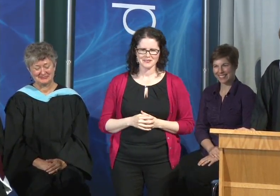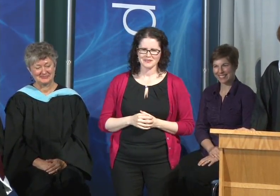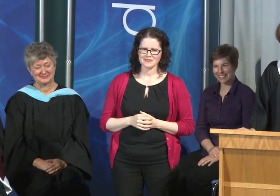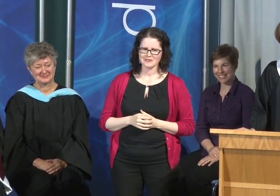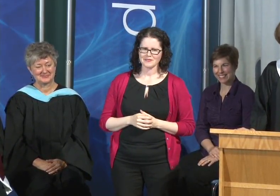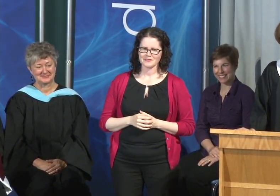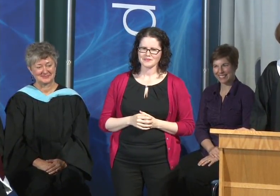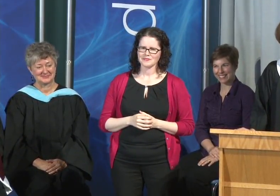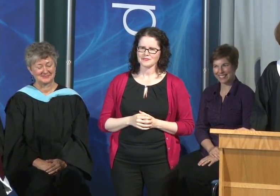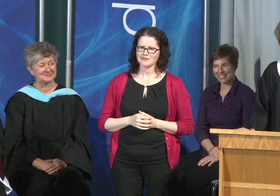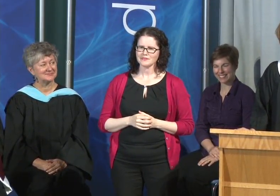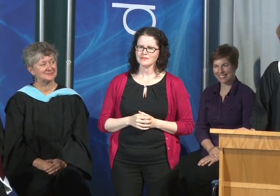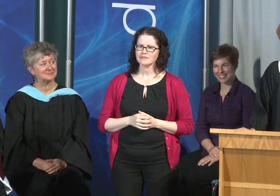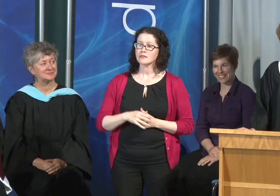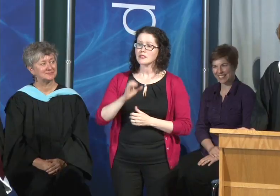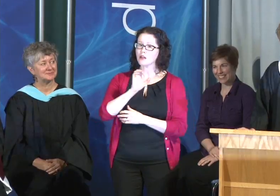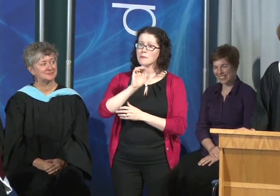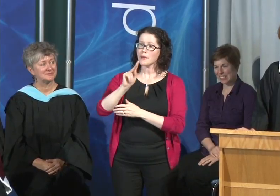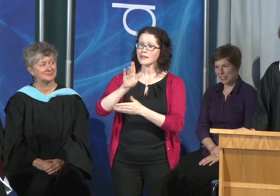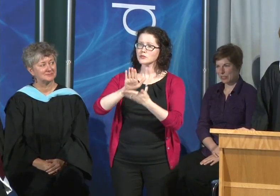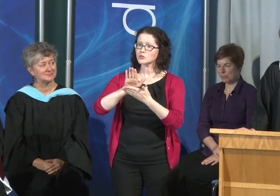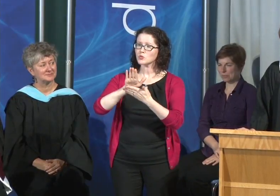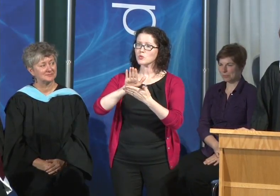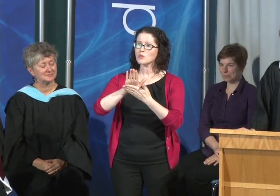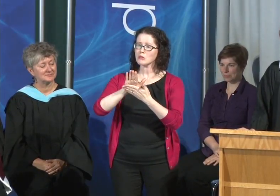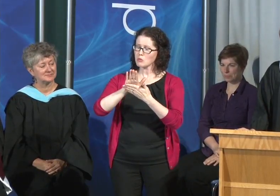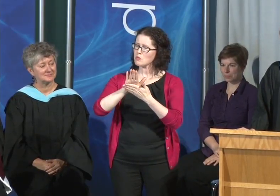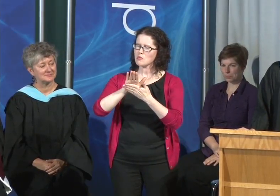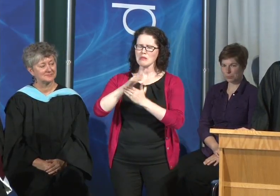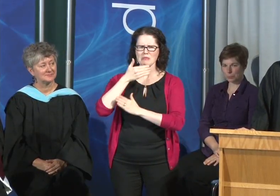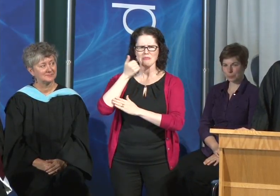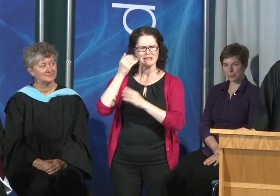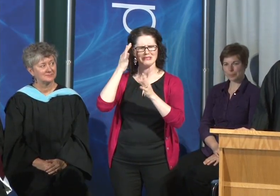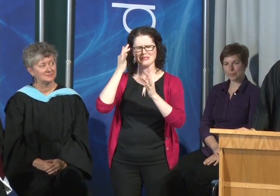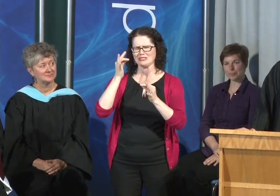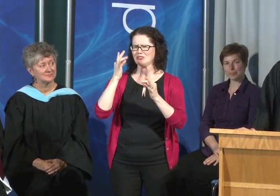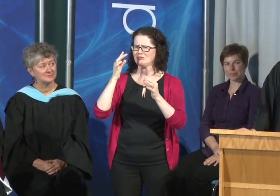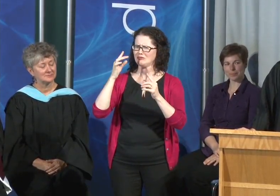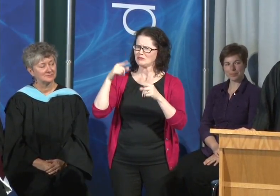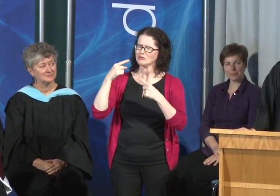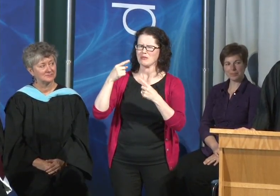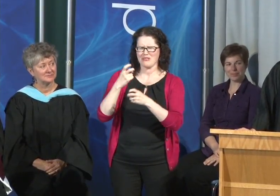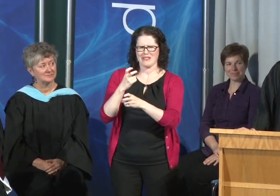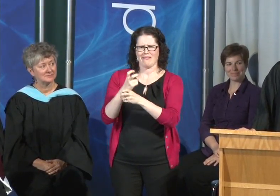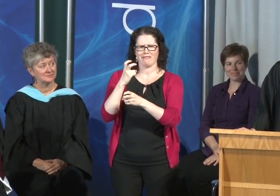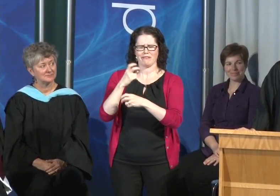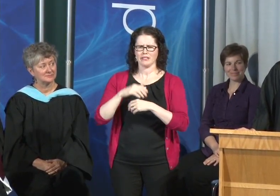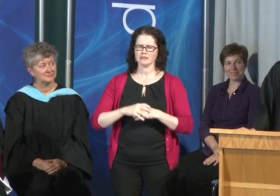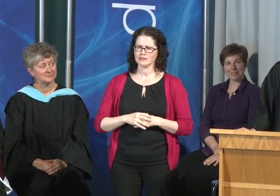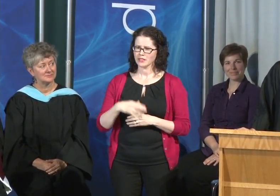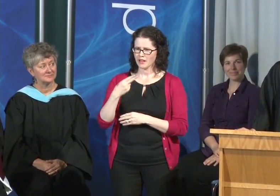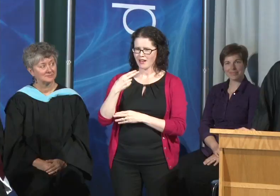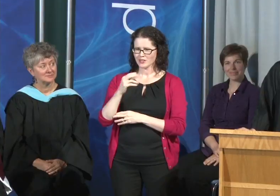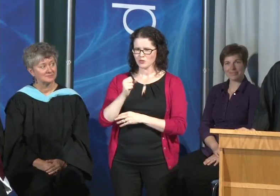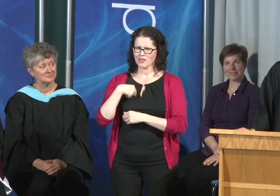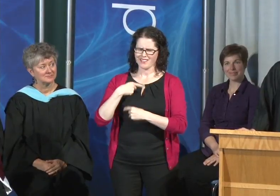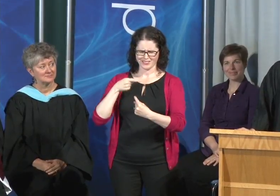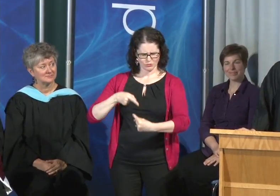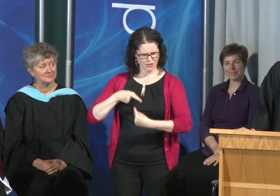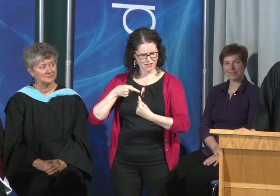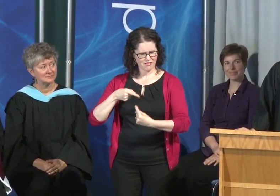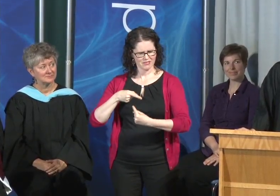Now, going back to school for me was no small decision on my part. I really struggled in high school. I